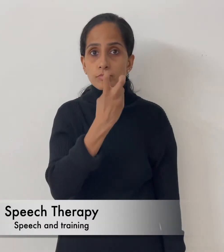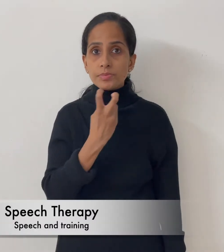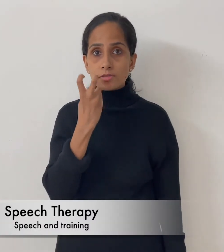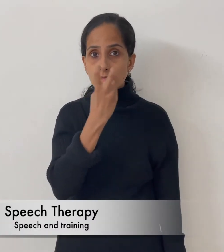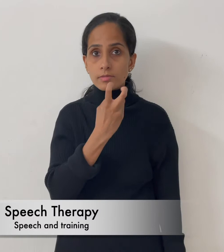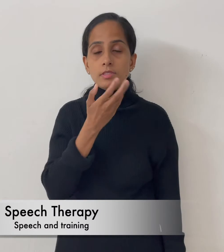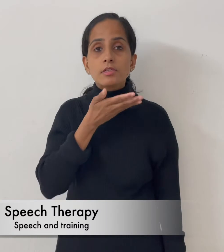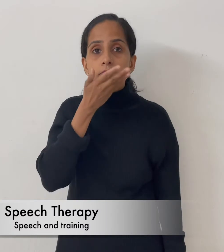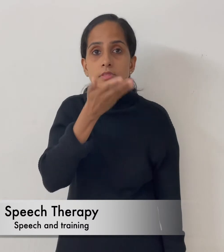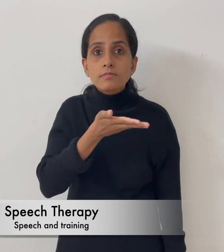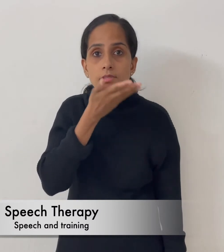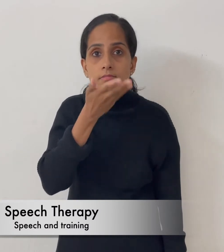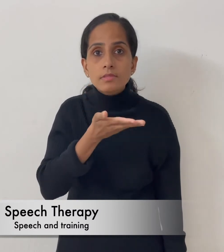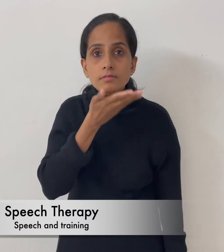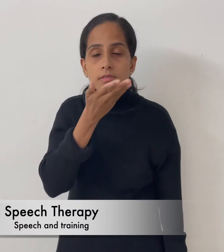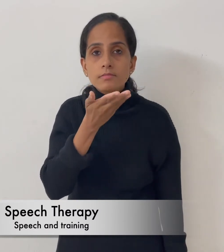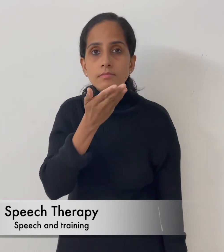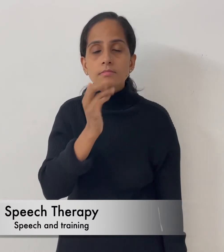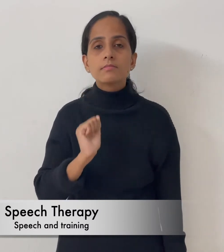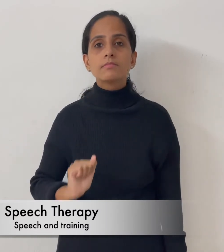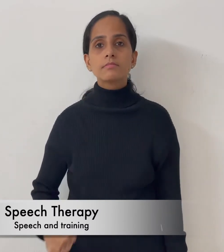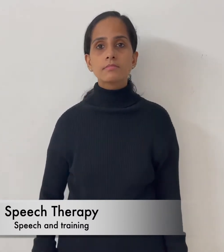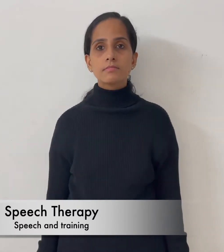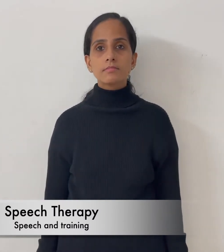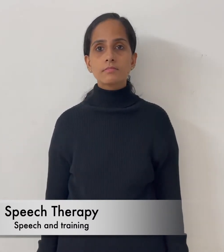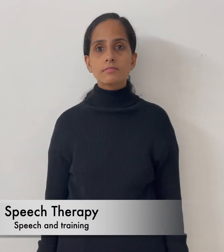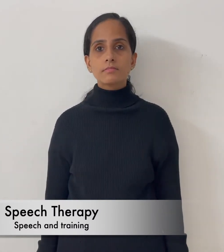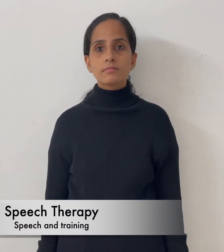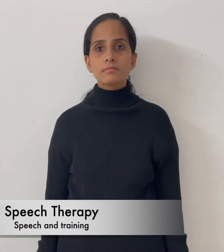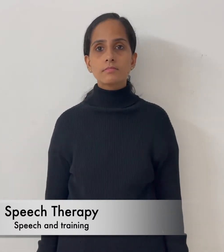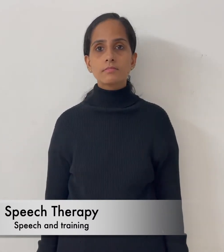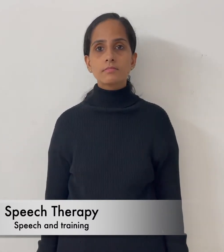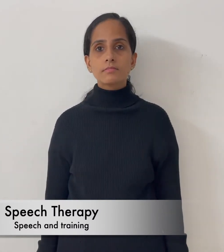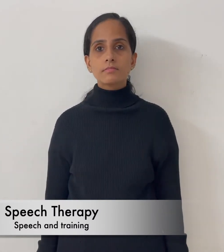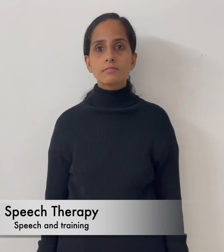Speech therapy. Speech and training.